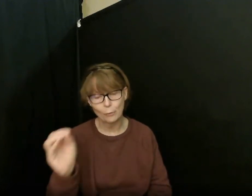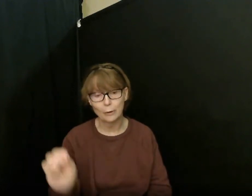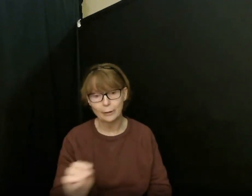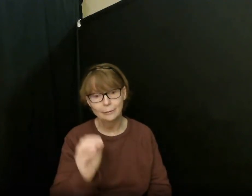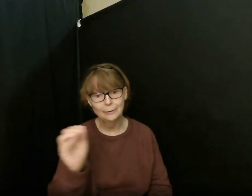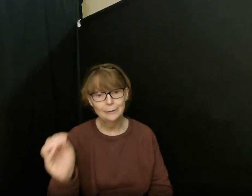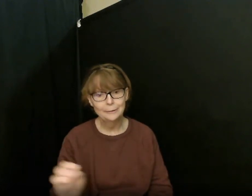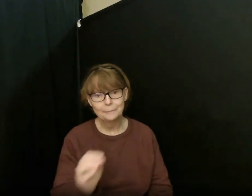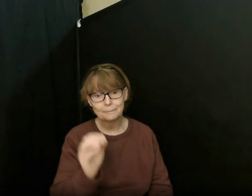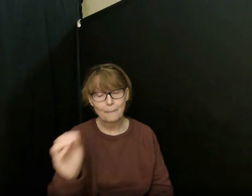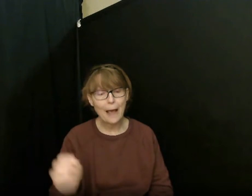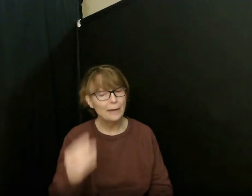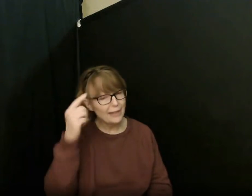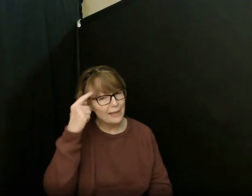Oregon. I think even